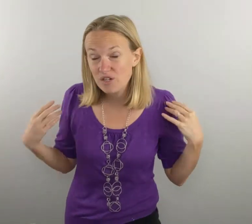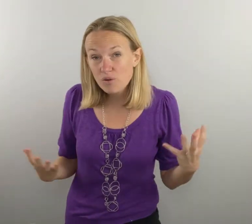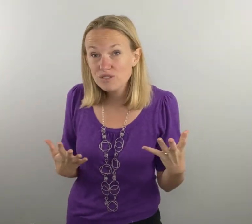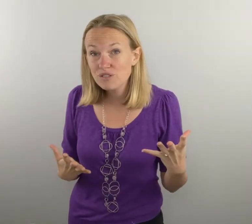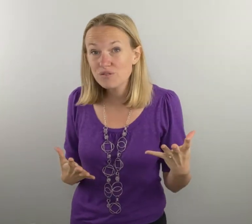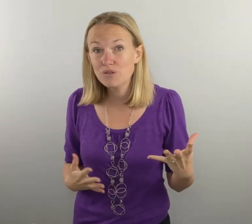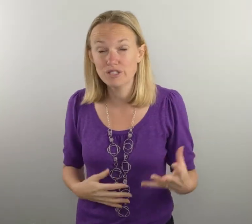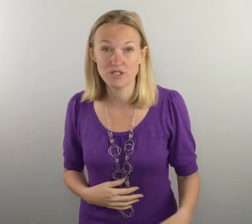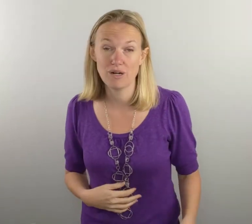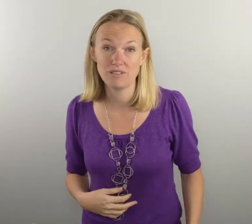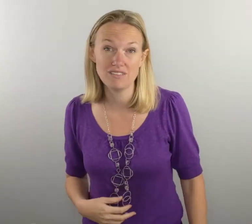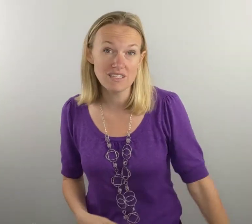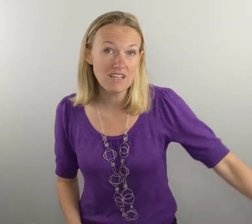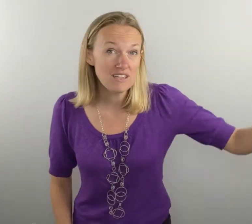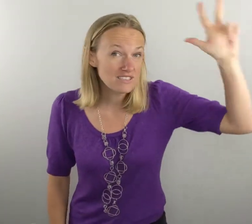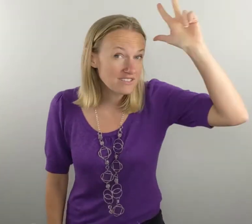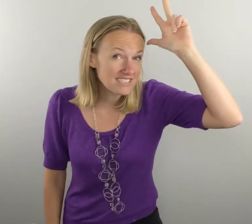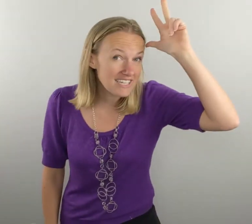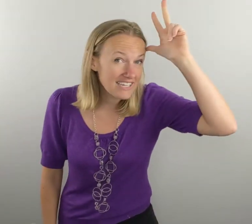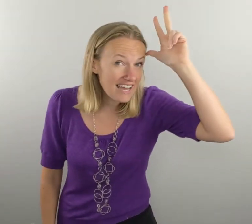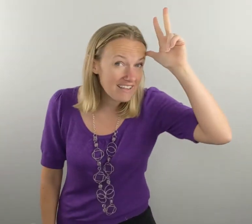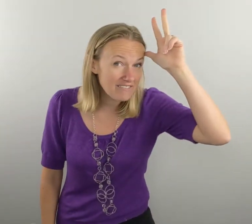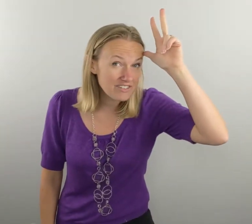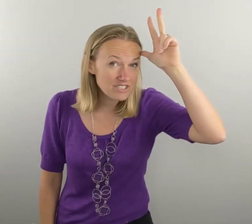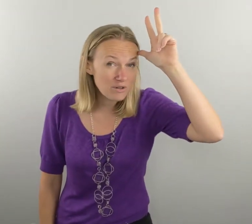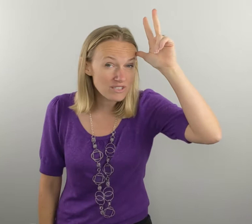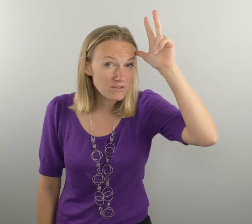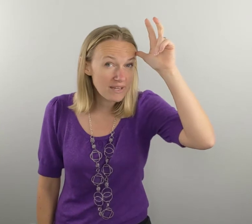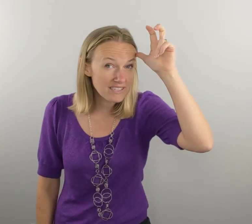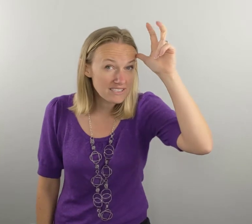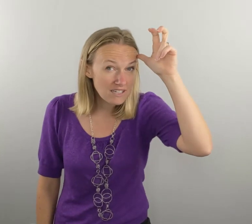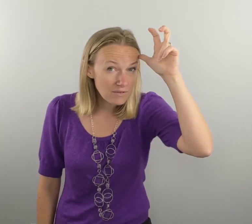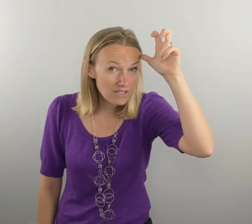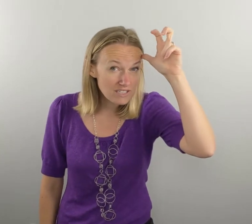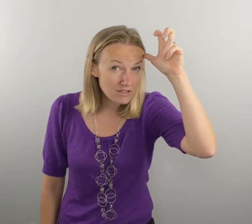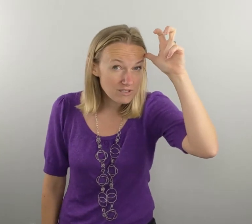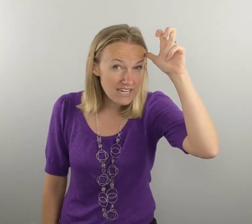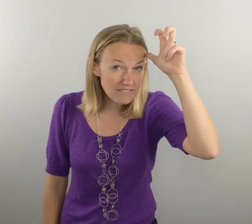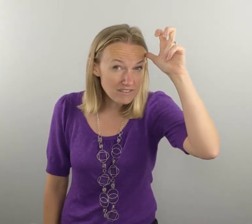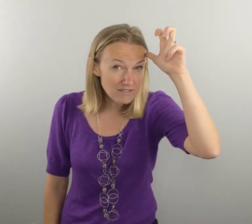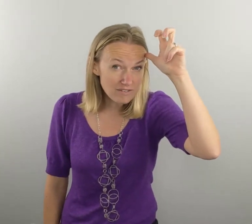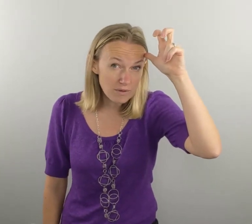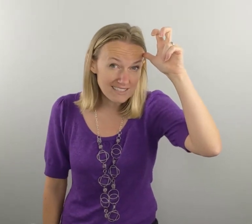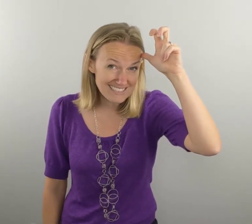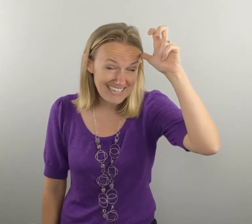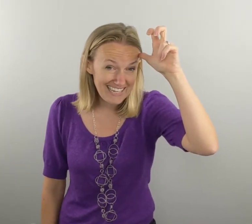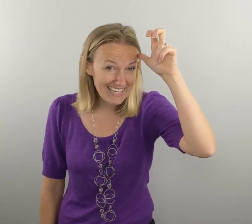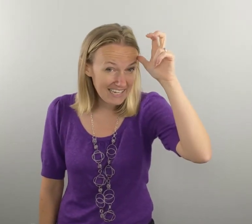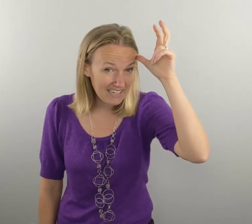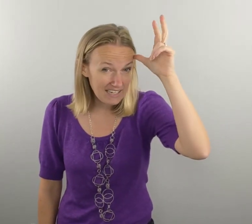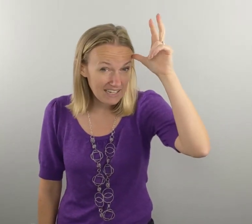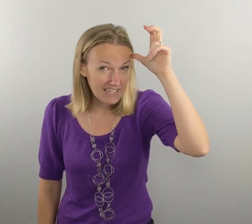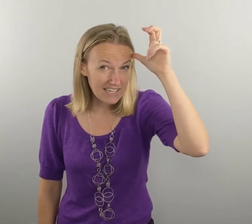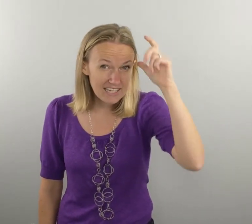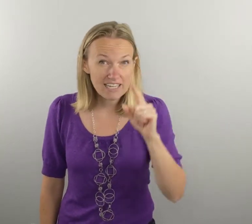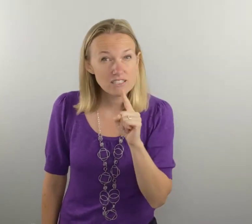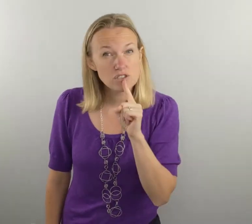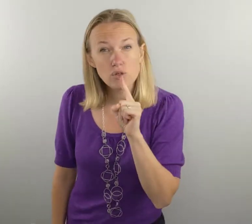told you you were troubled. So just like how that first chorus went, we're going to do devil for when it's he. He